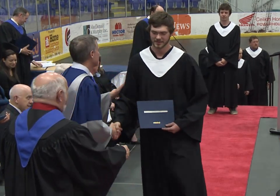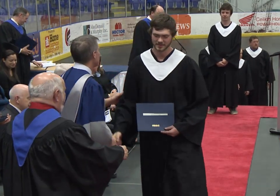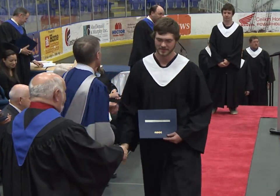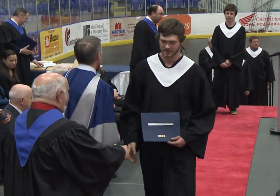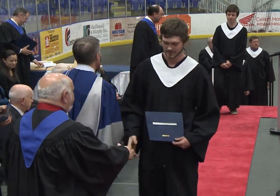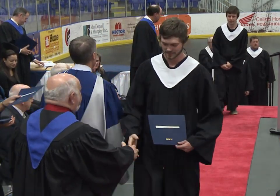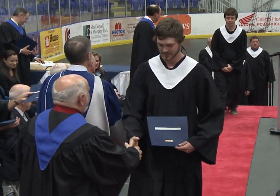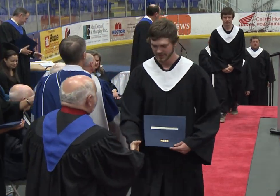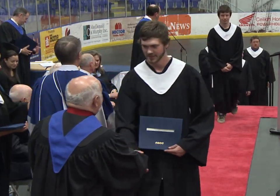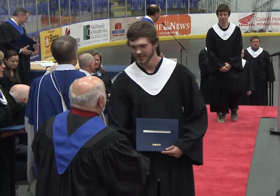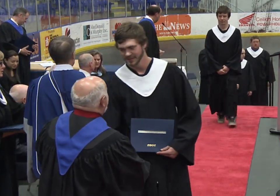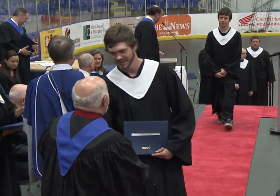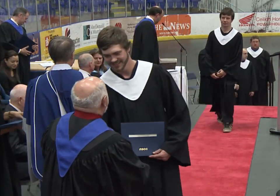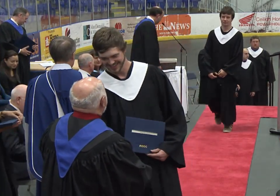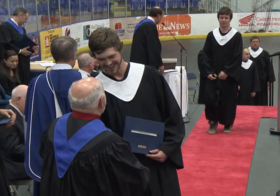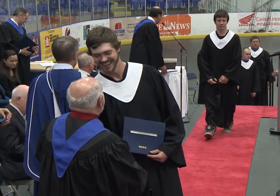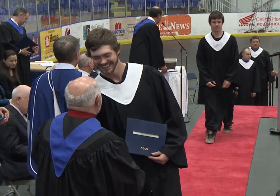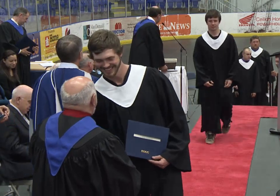Derek Tucker.